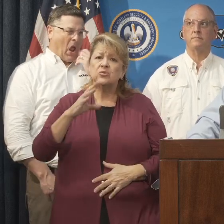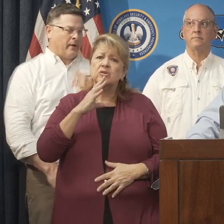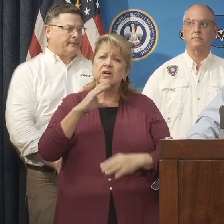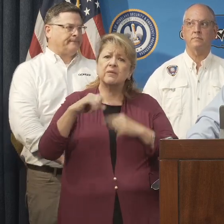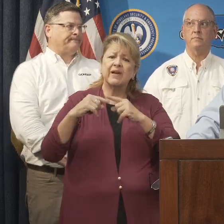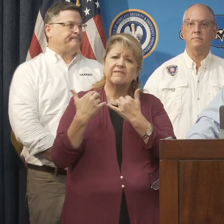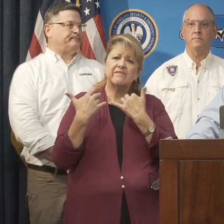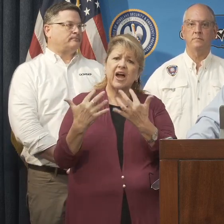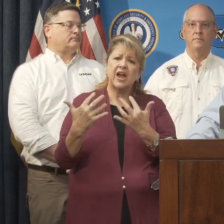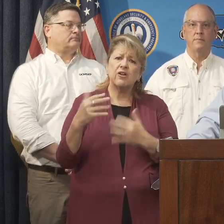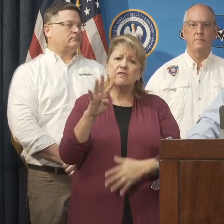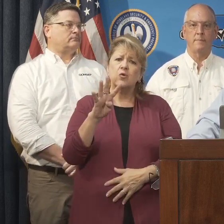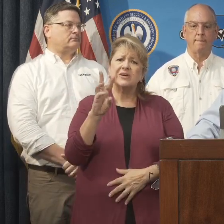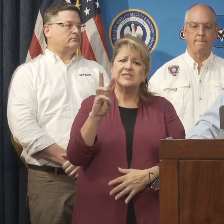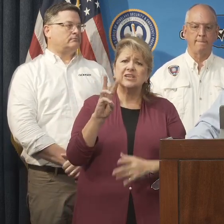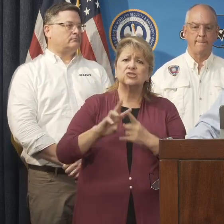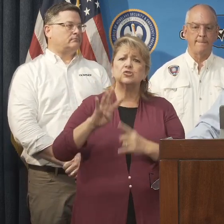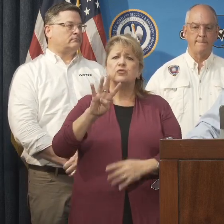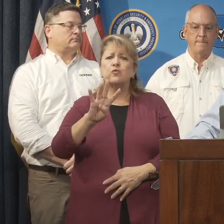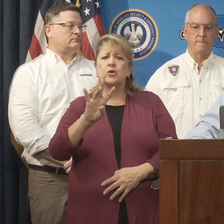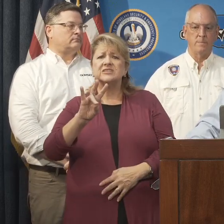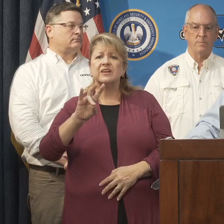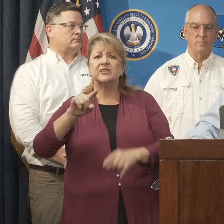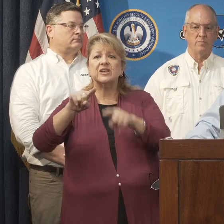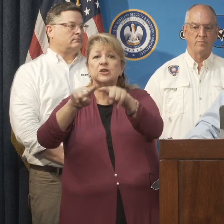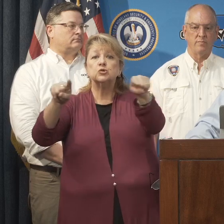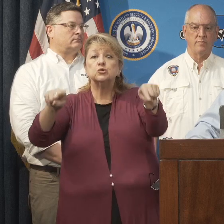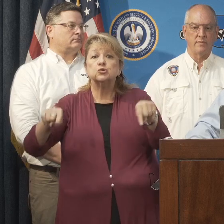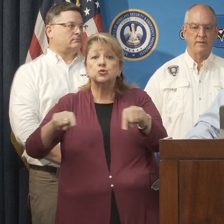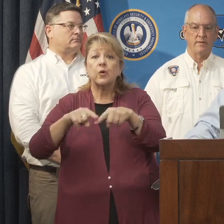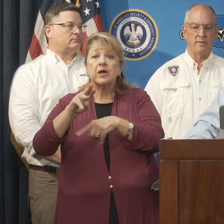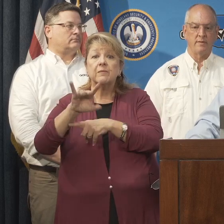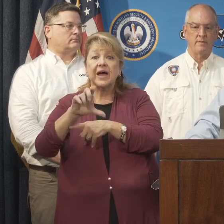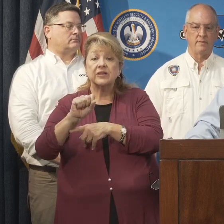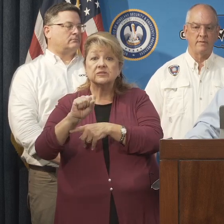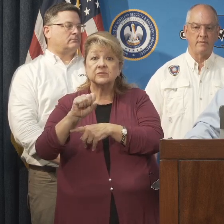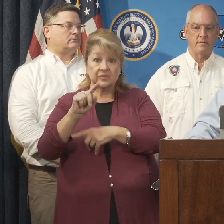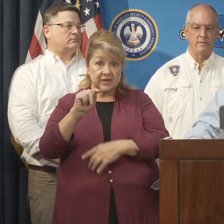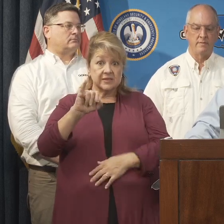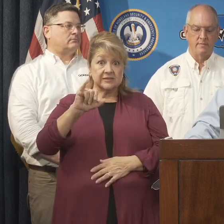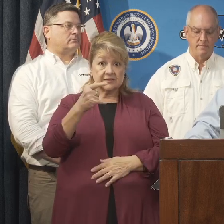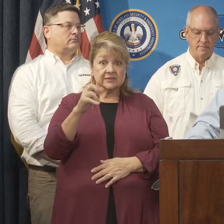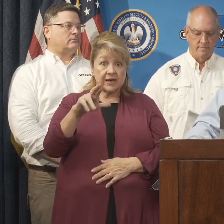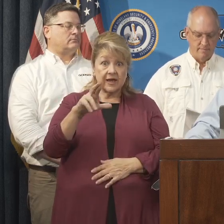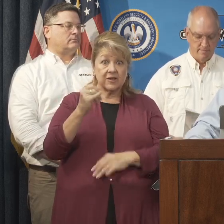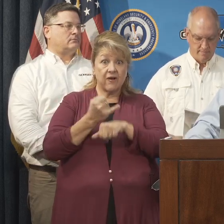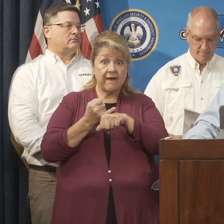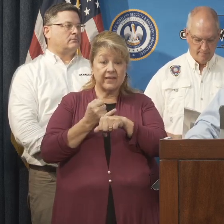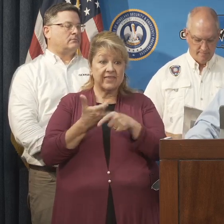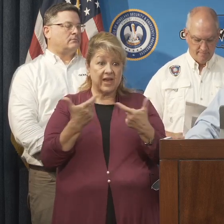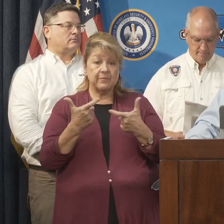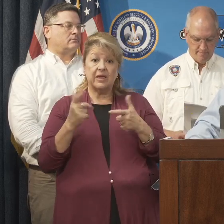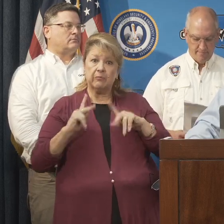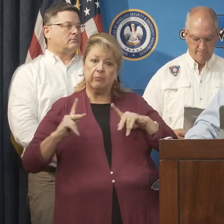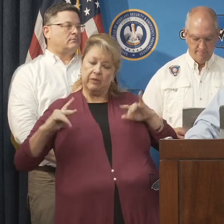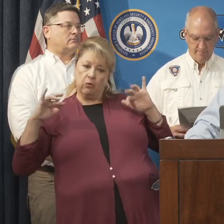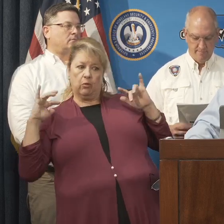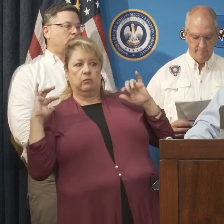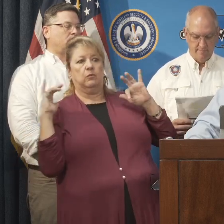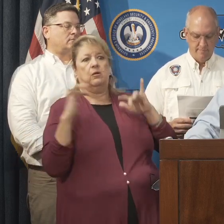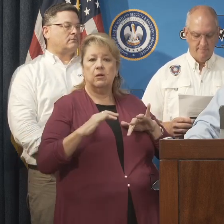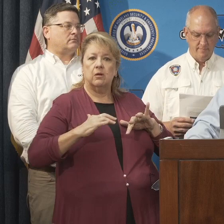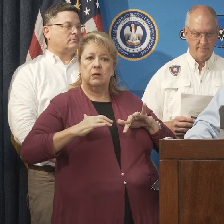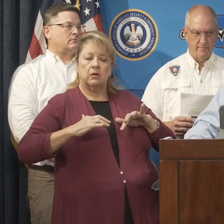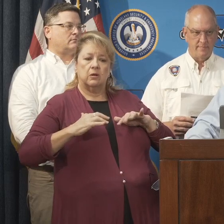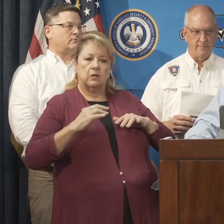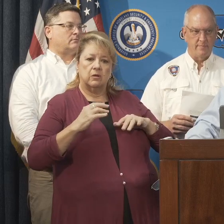that's 46, 47 square miles, that's how big Tiger Island is. And it takes a lot of assets. And then